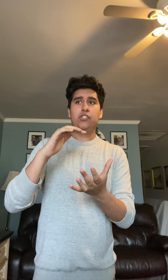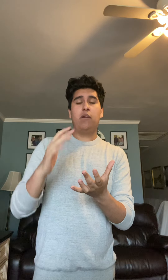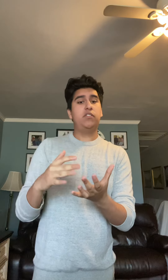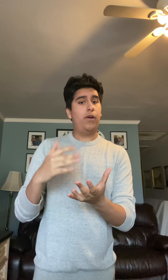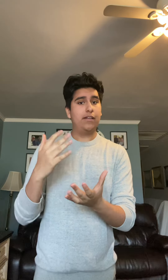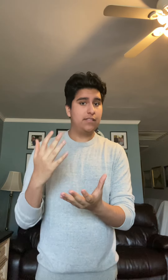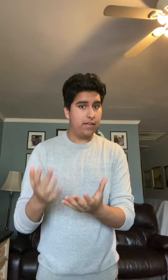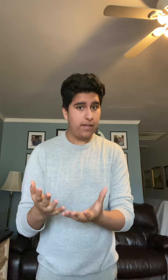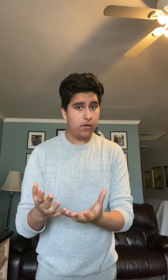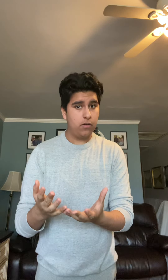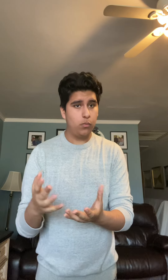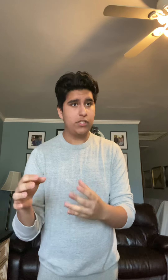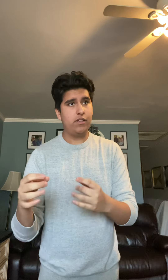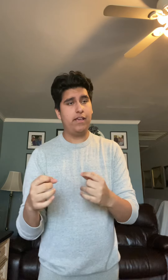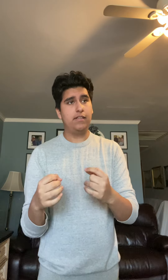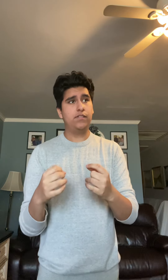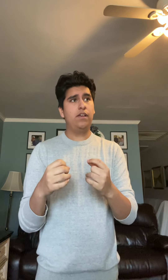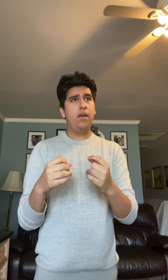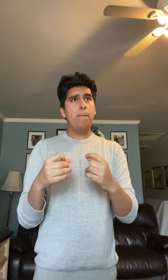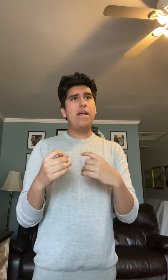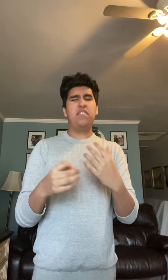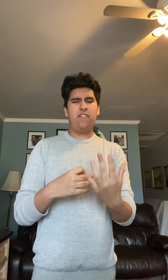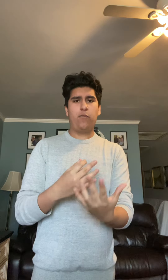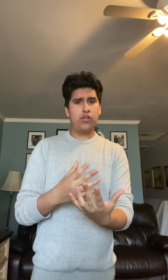shamans practice sadir, which is basically